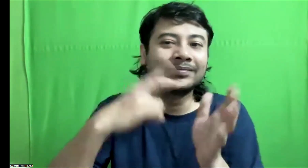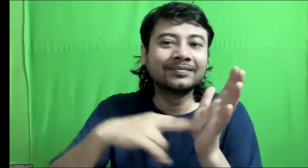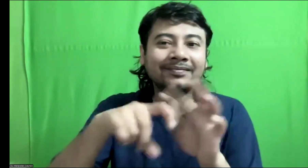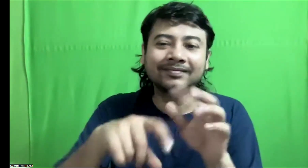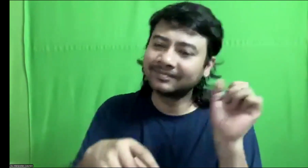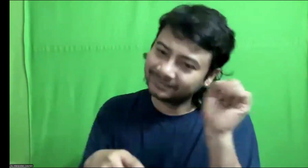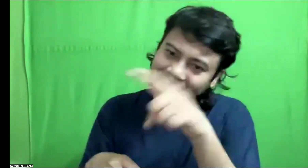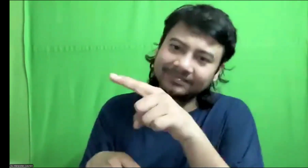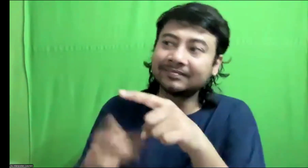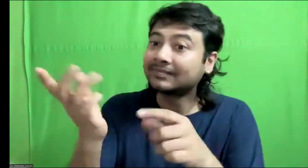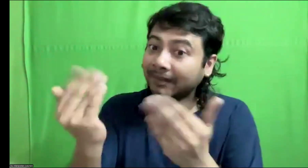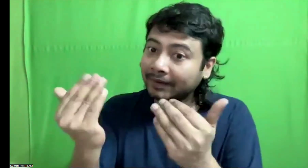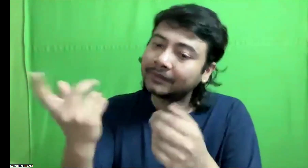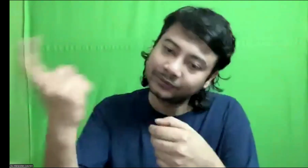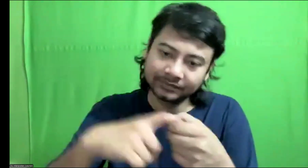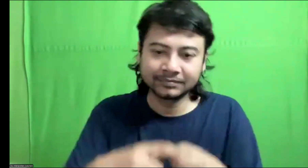group.